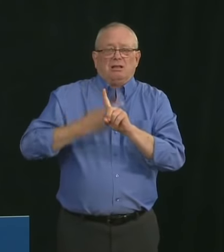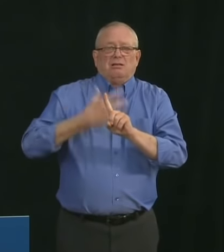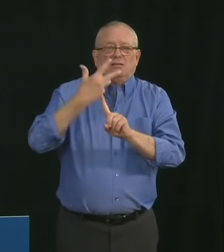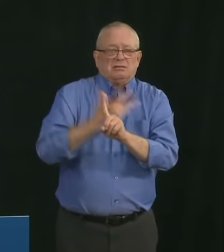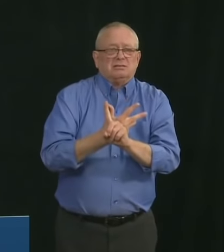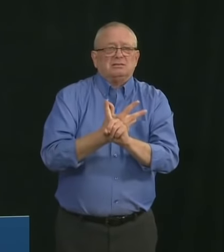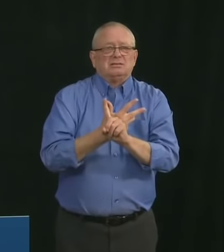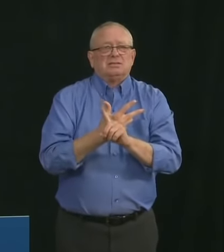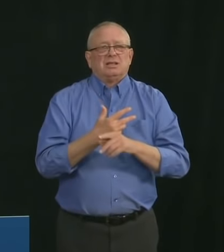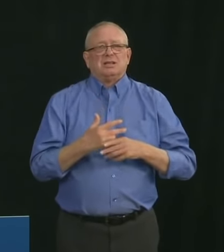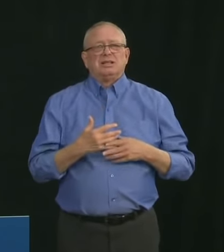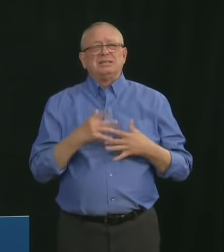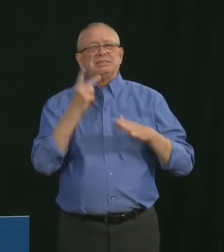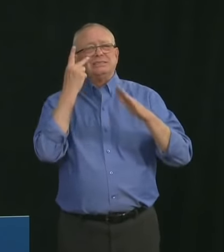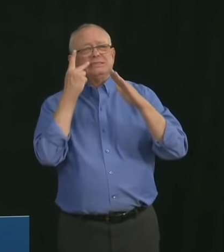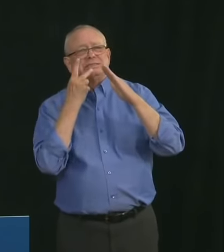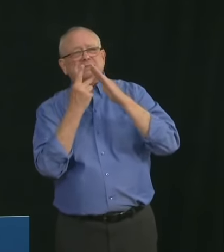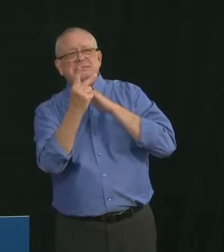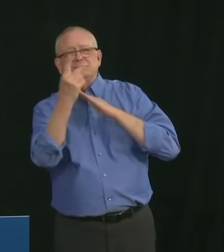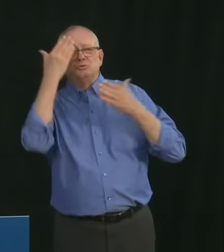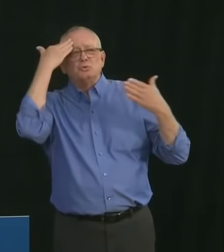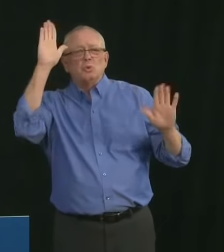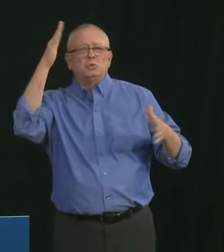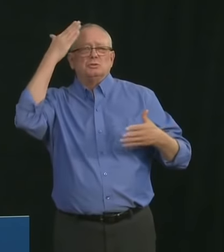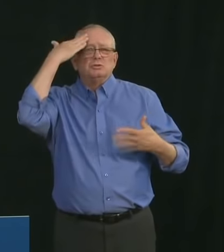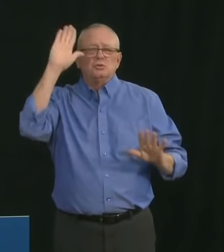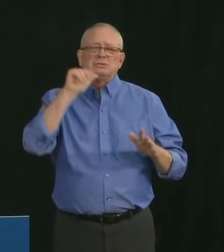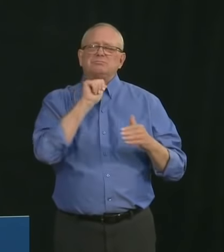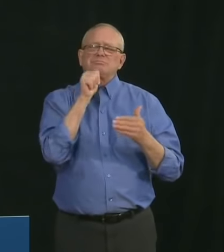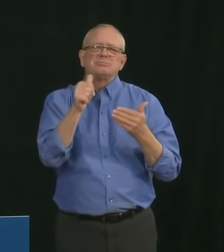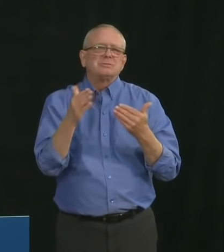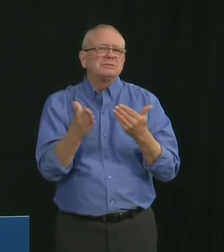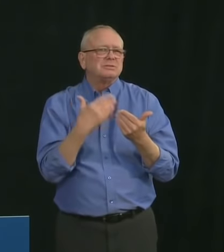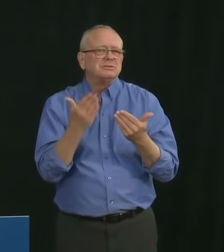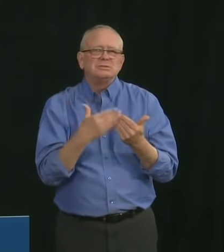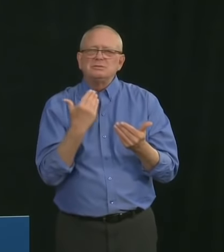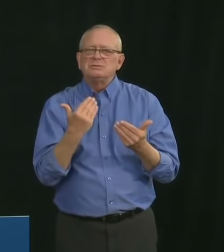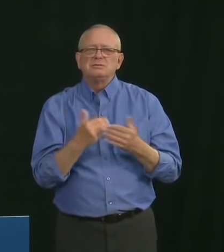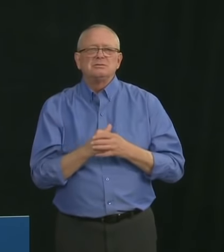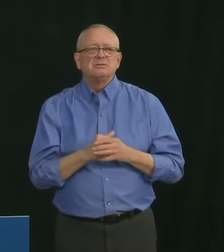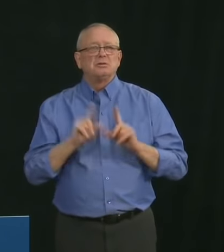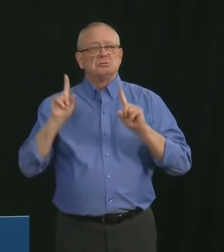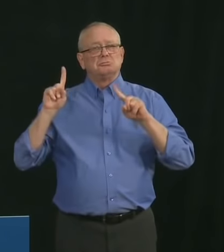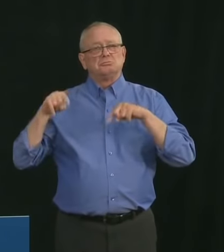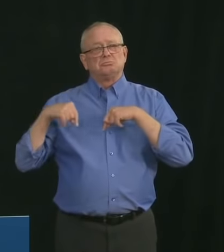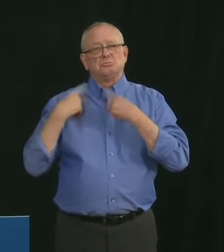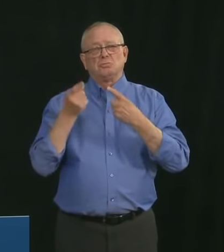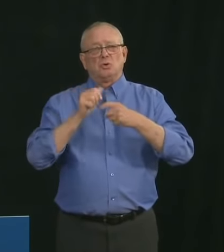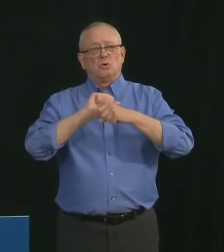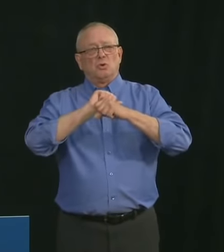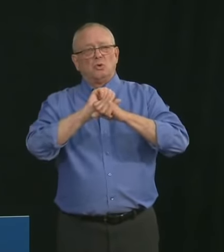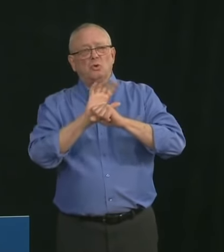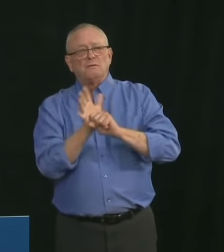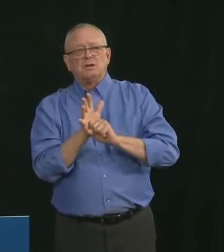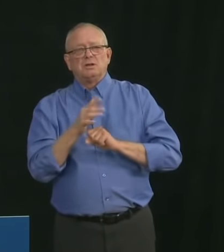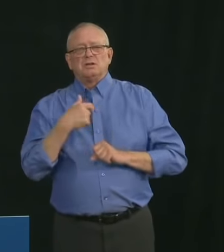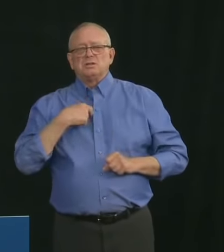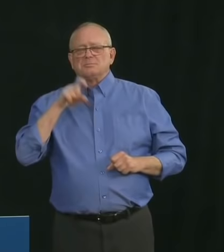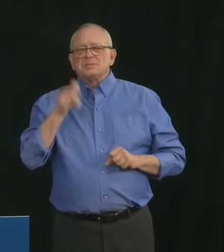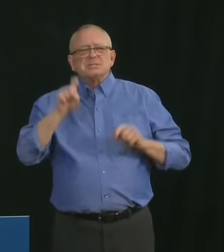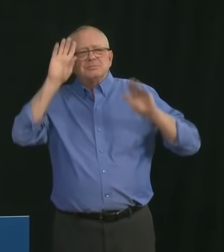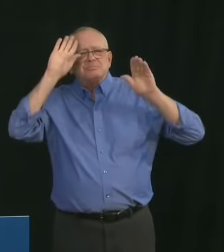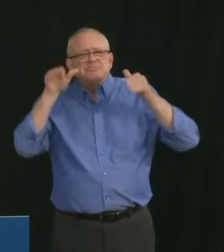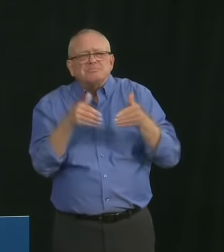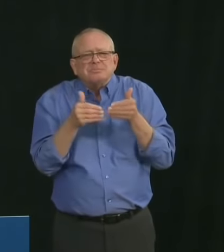one of the hardest things that any of us can do, and we have been challenged in this time of COVID to hone this skill.